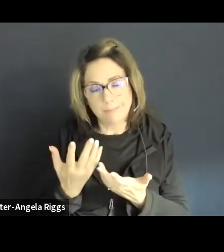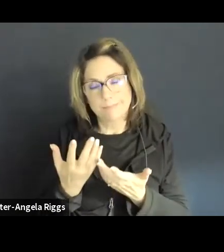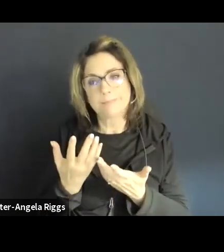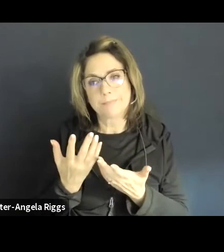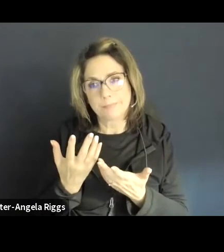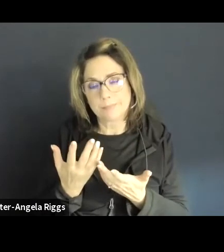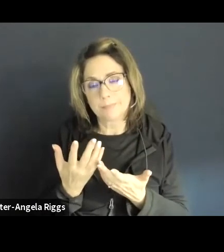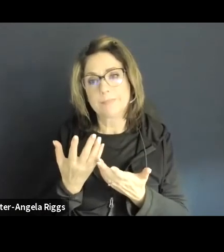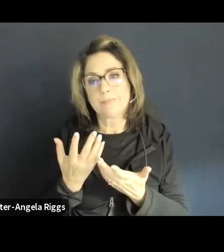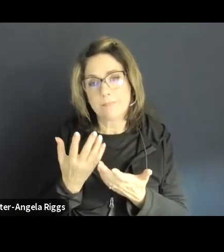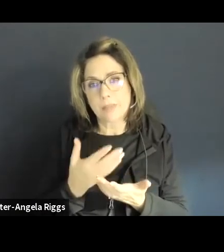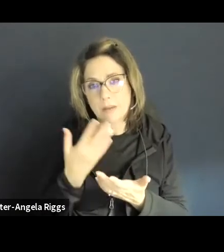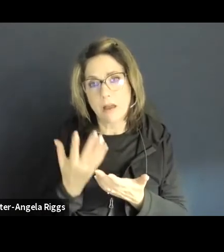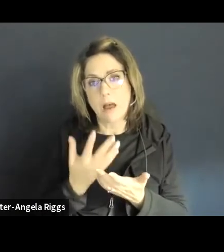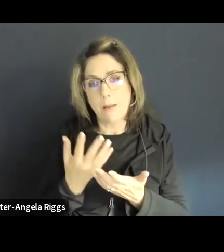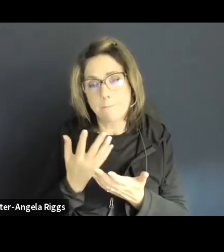get